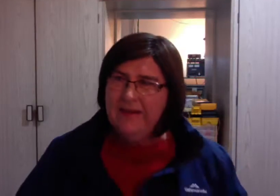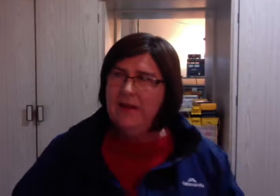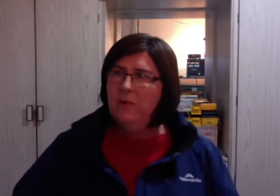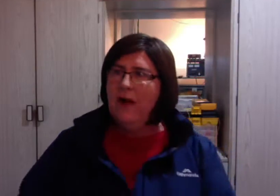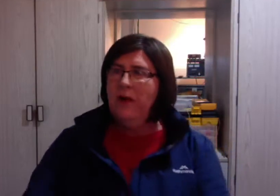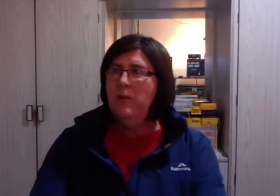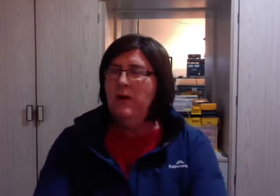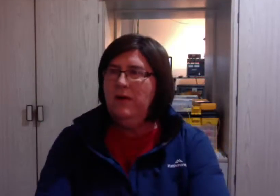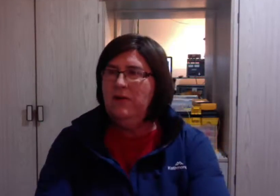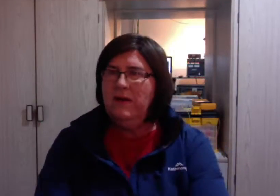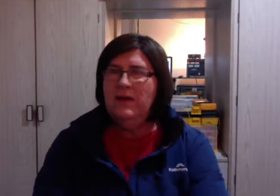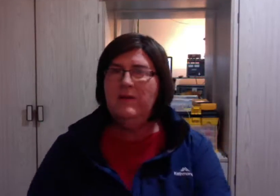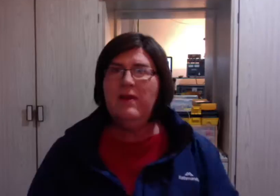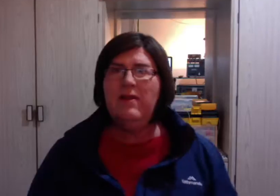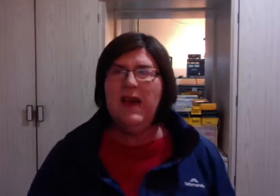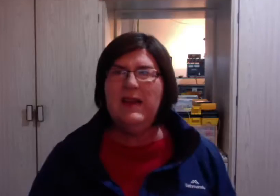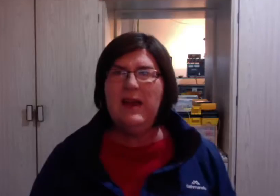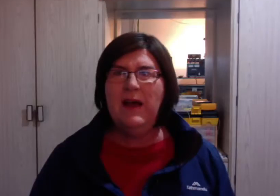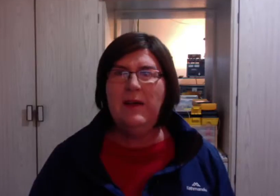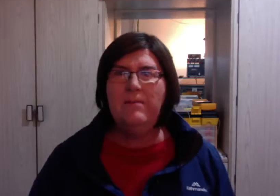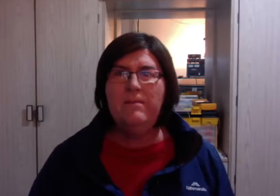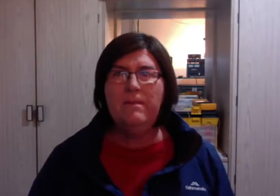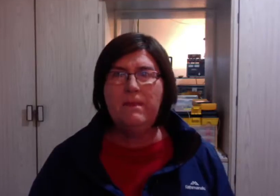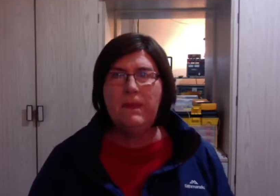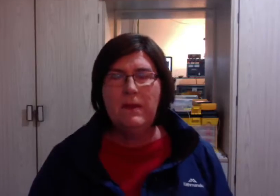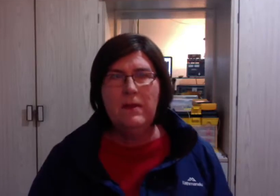the way it works is that